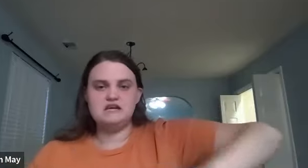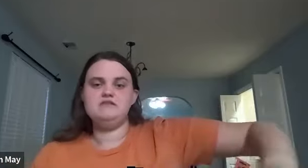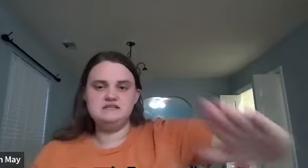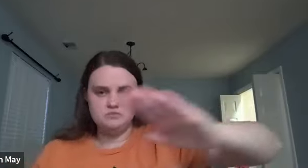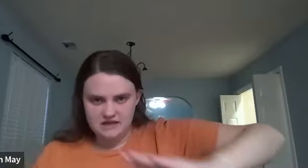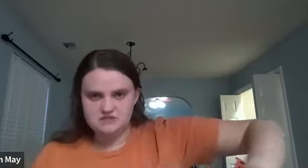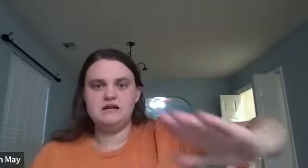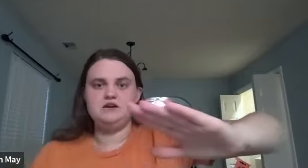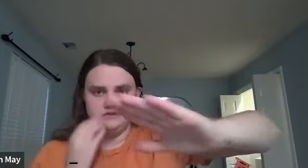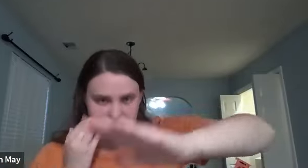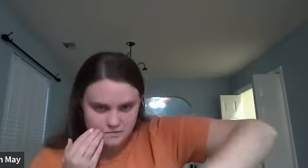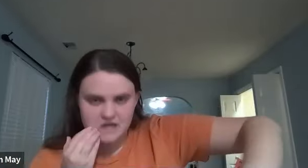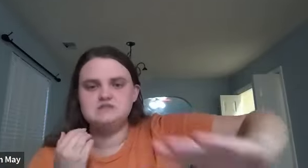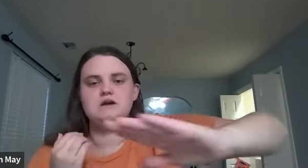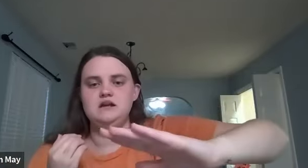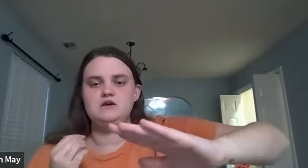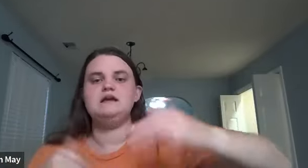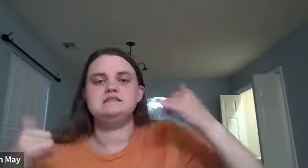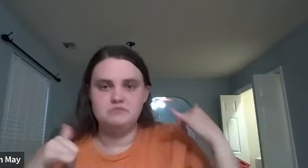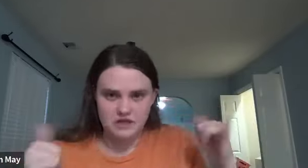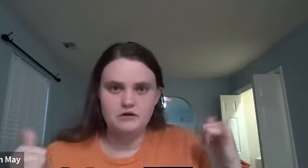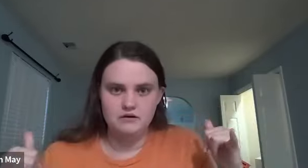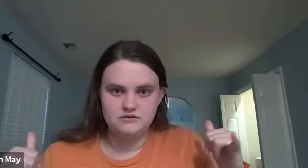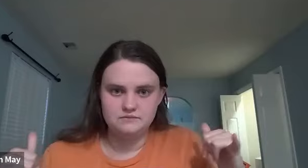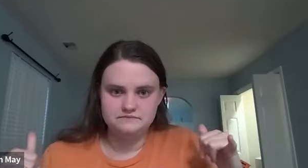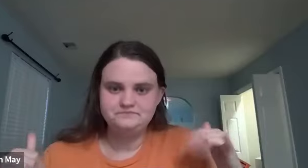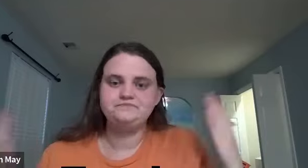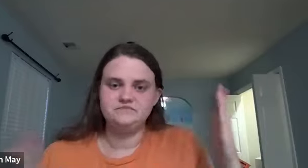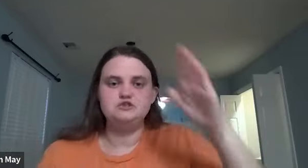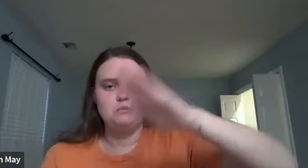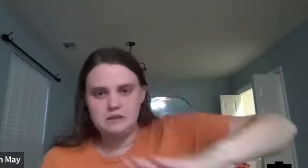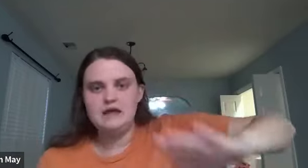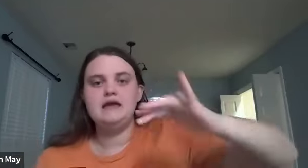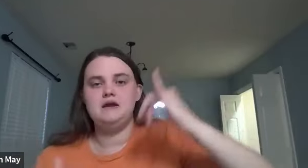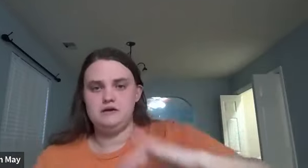saying this place right here, this space right here is the playground. So play area.